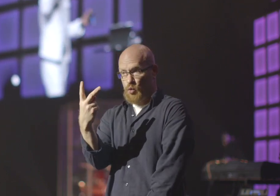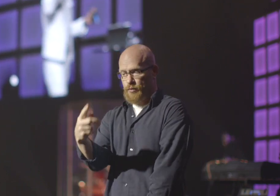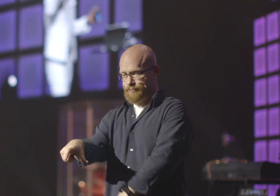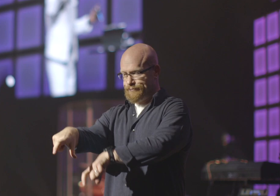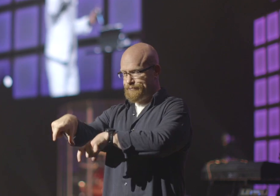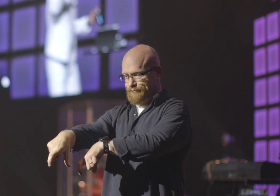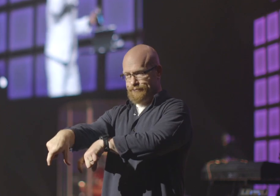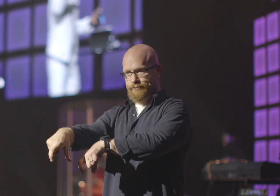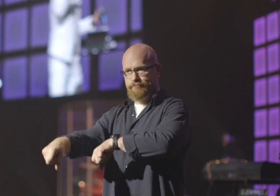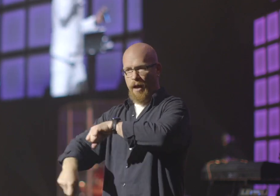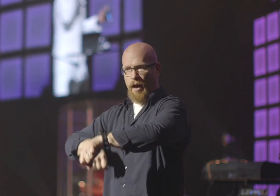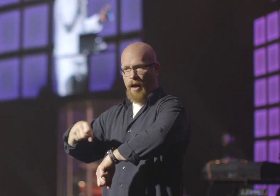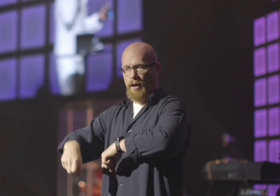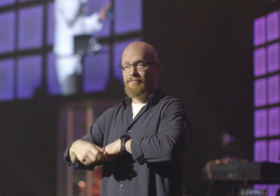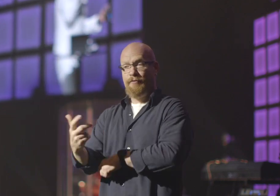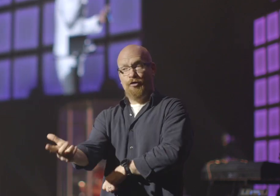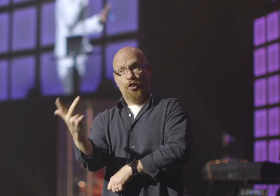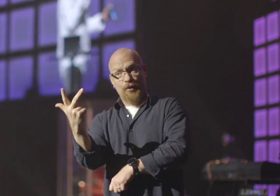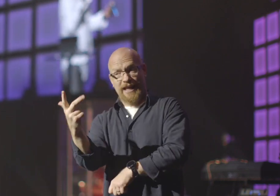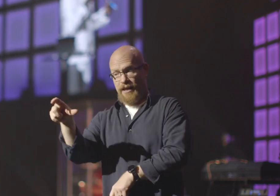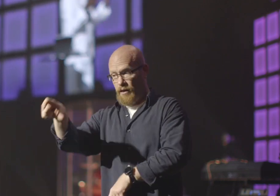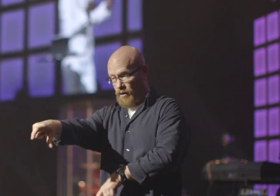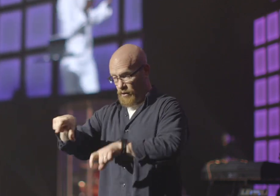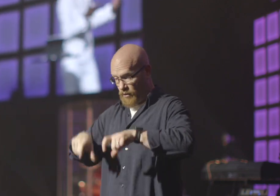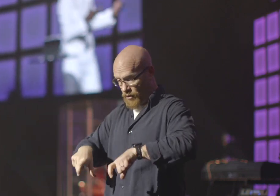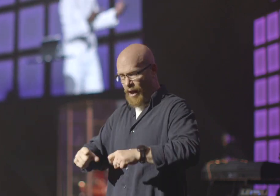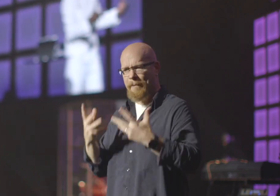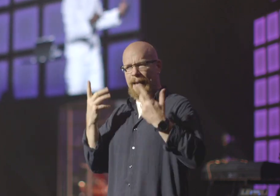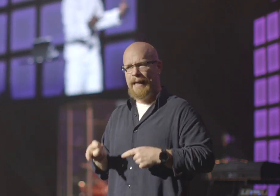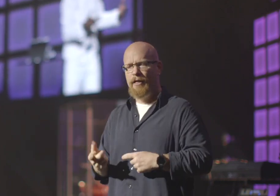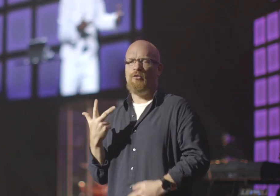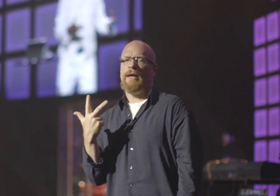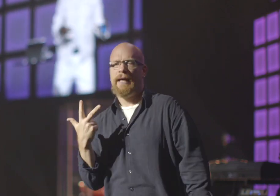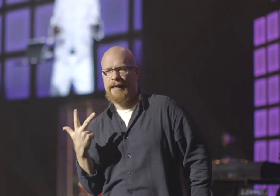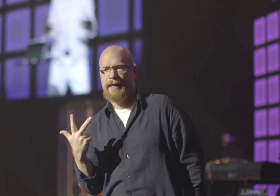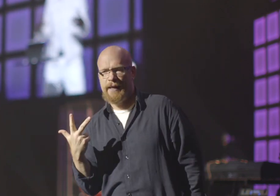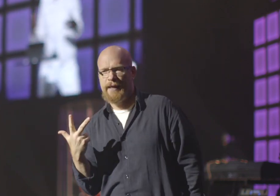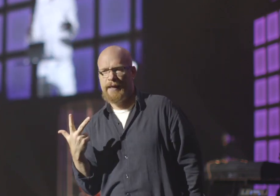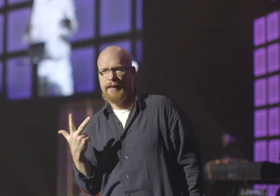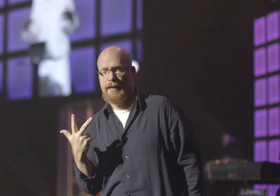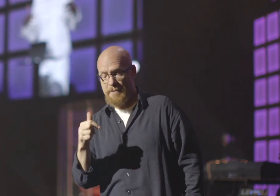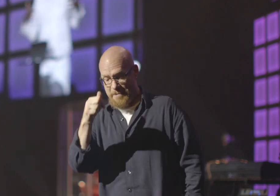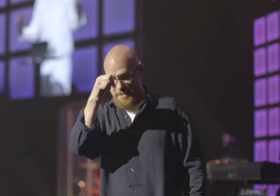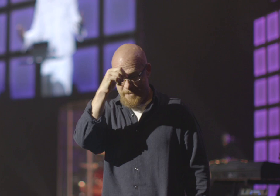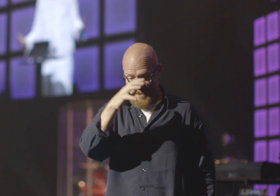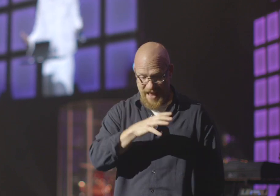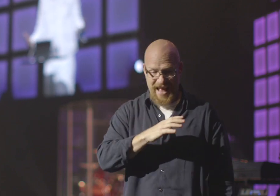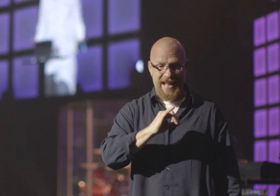wheels is that? But if I said tricycle, how many wheels is that? In other words, man is